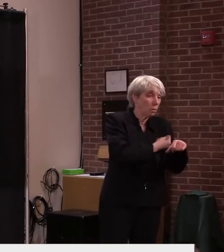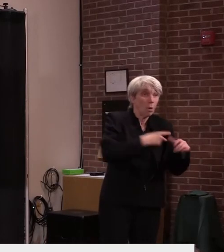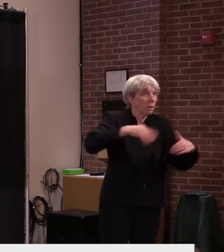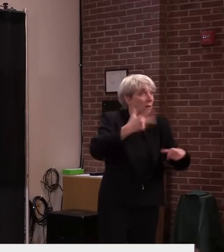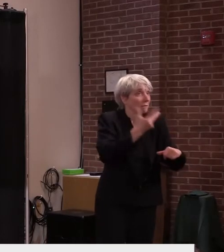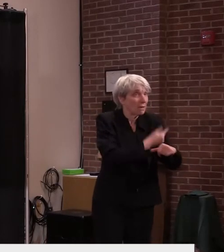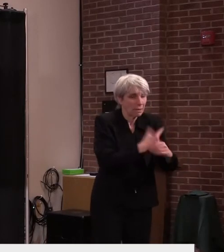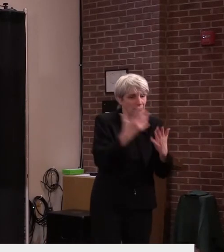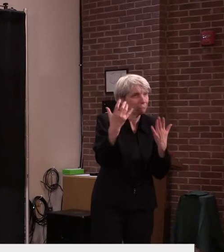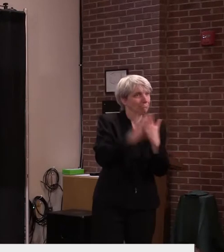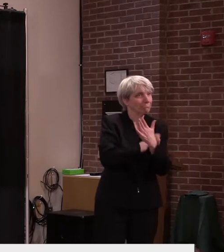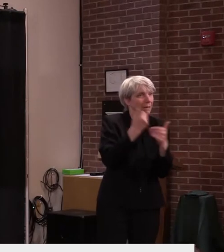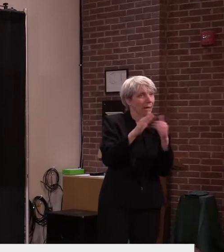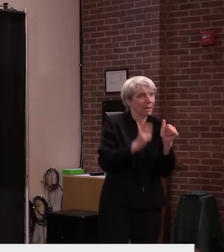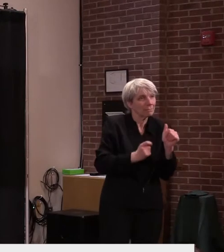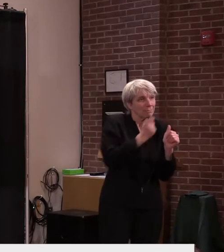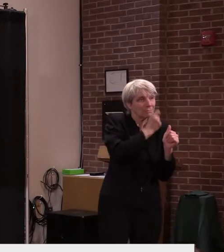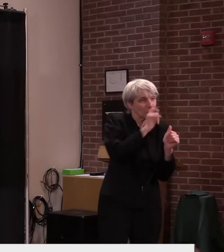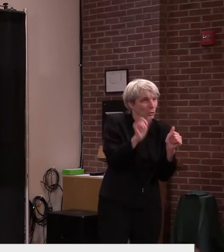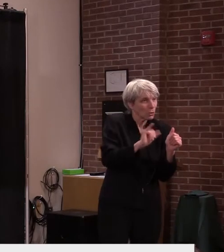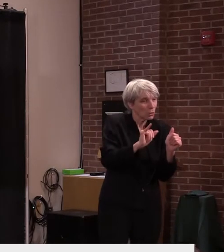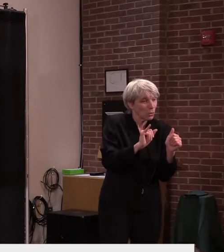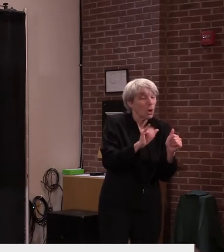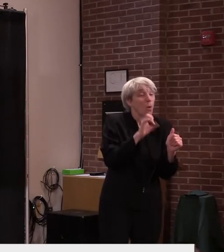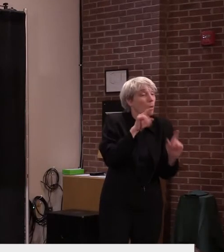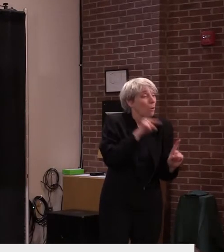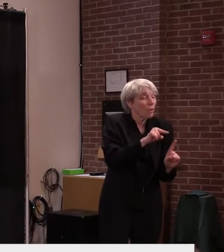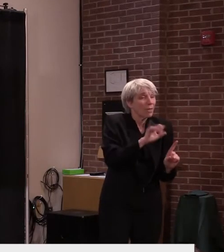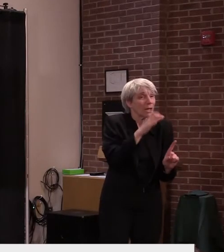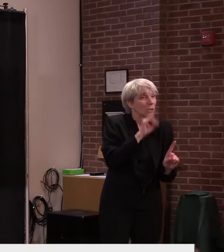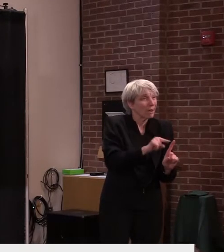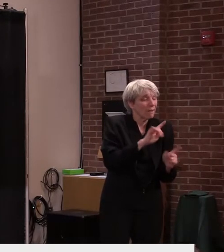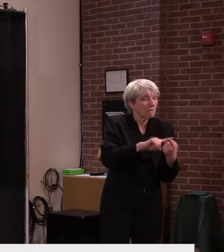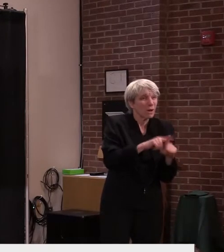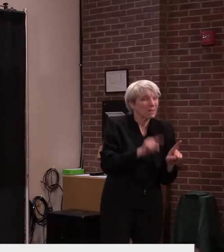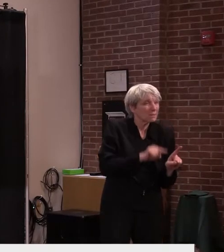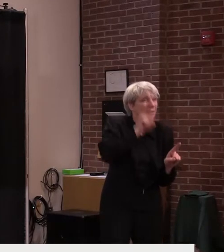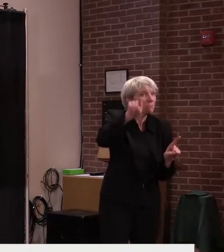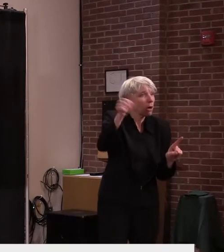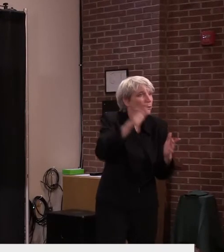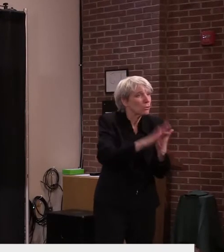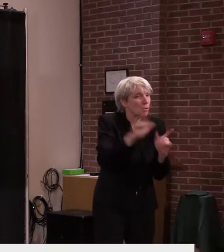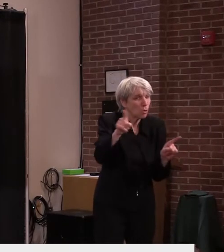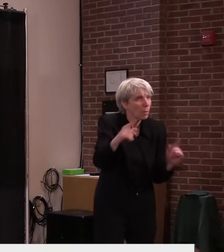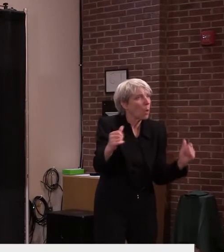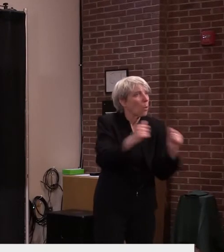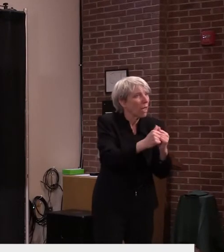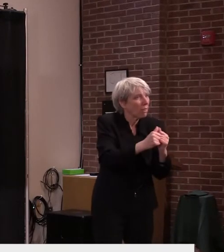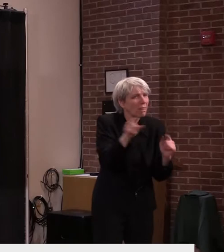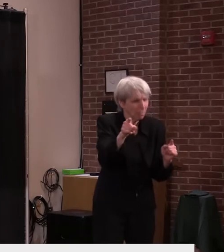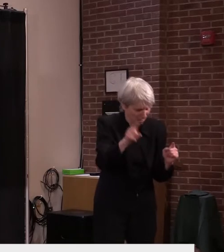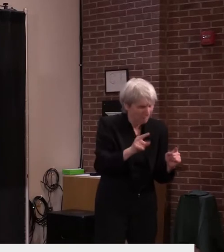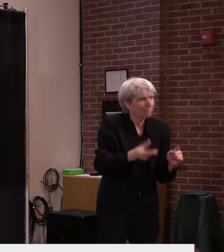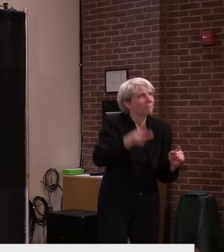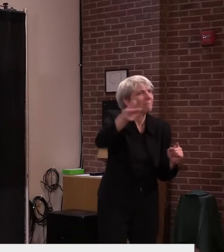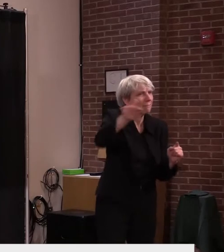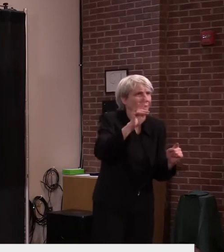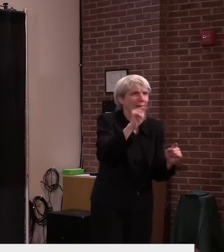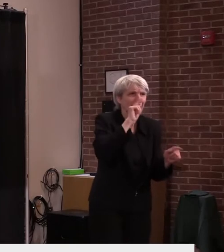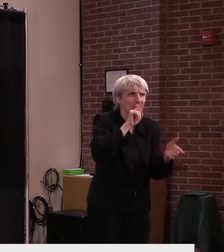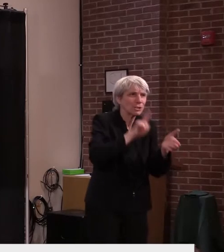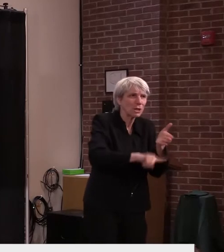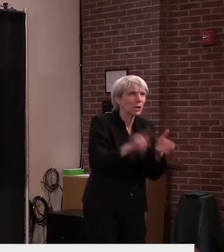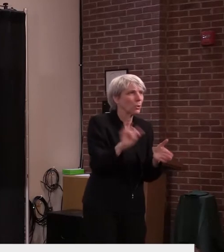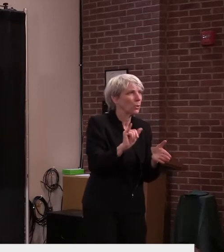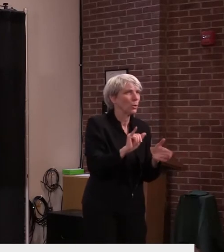are identified as close contacts outside of the school. By layering this science-based and